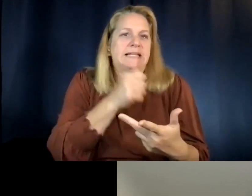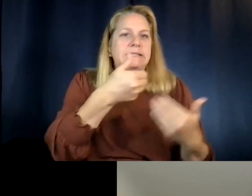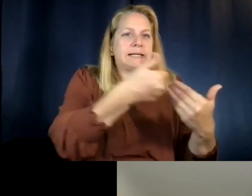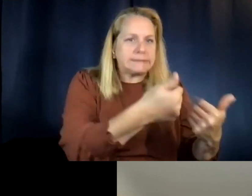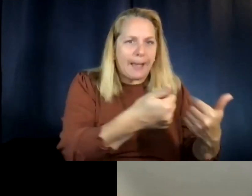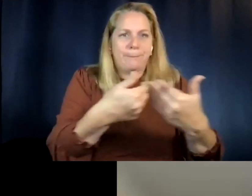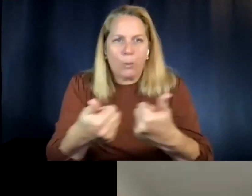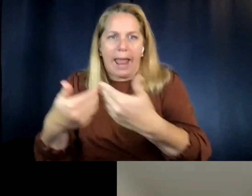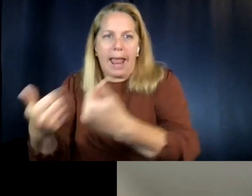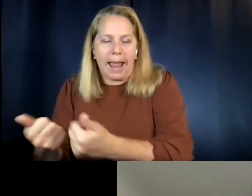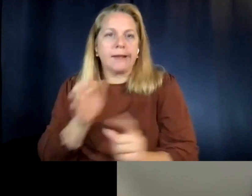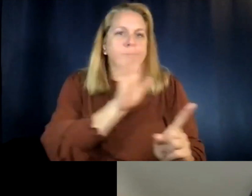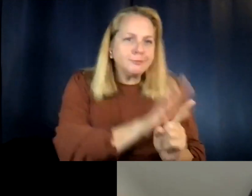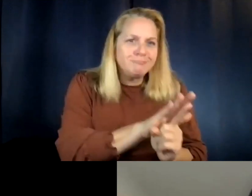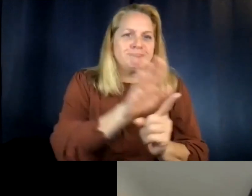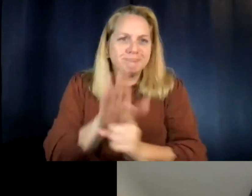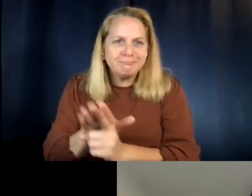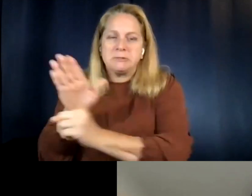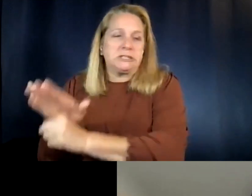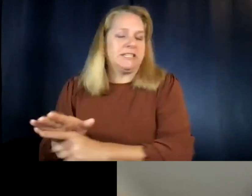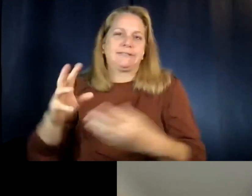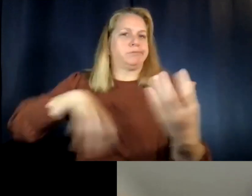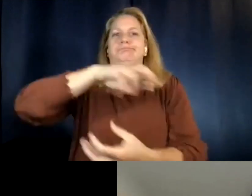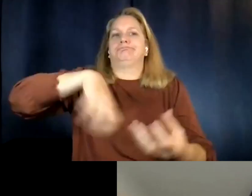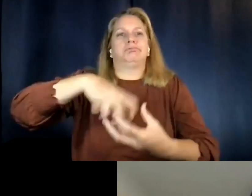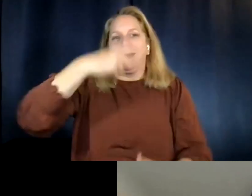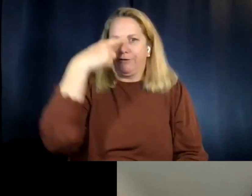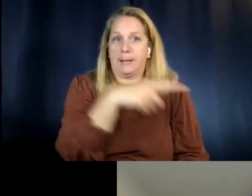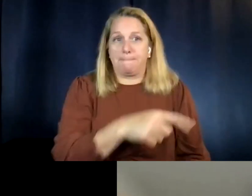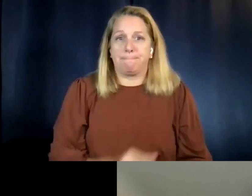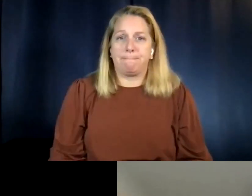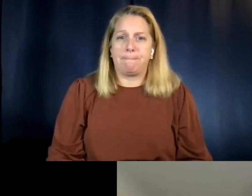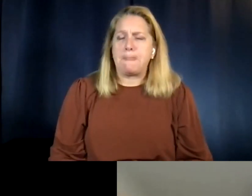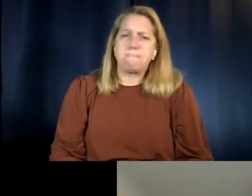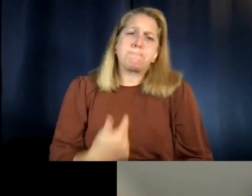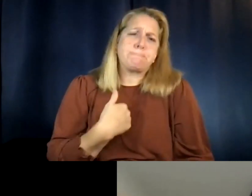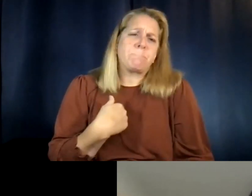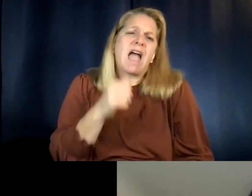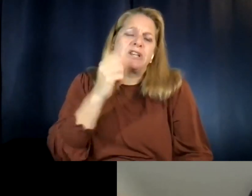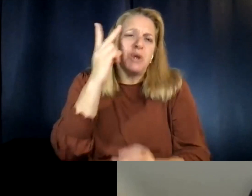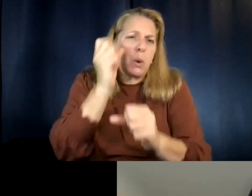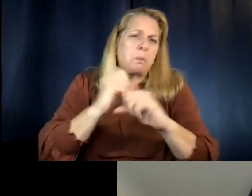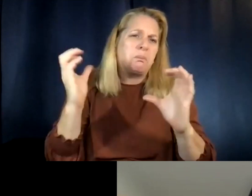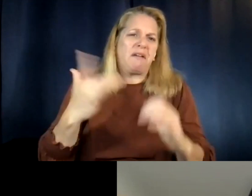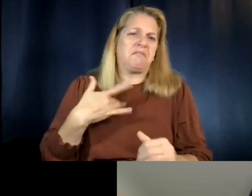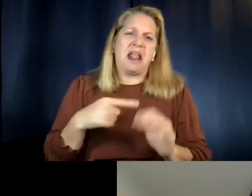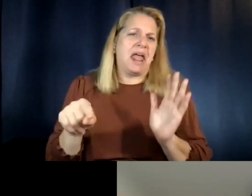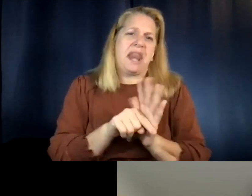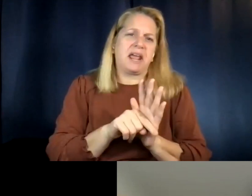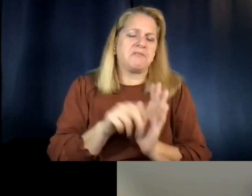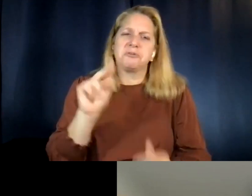now. But he's getting there. It's not, I don't see it as a negative thing, because I think that once he